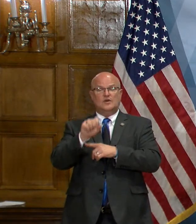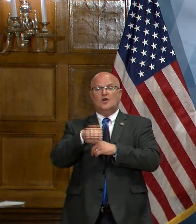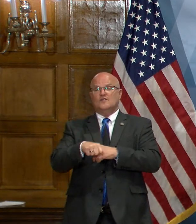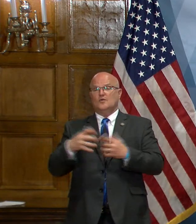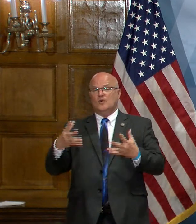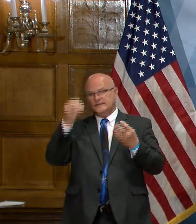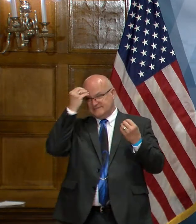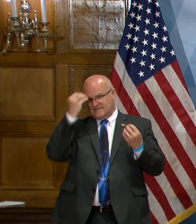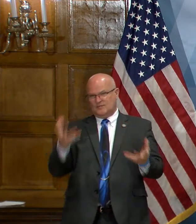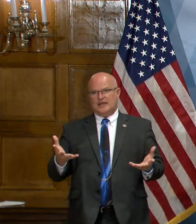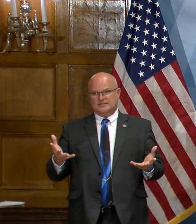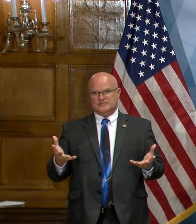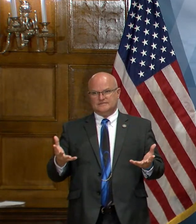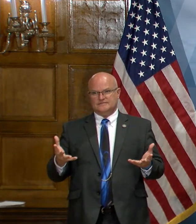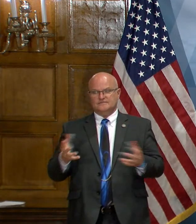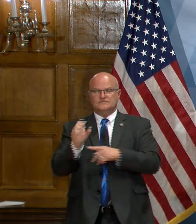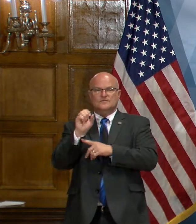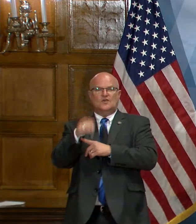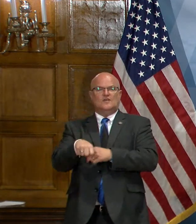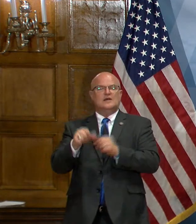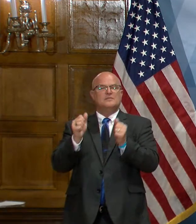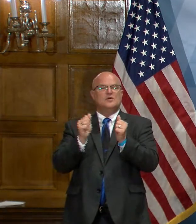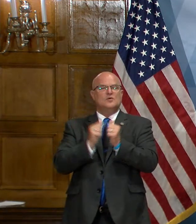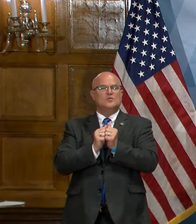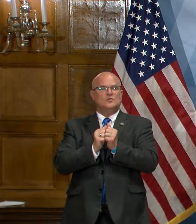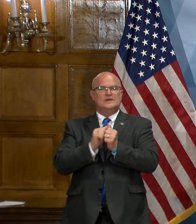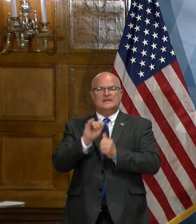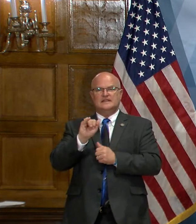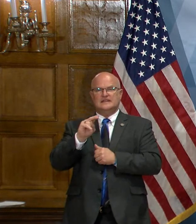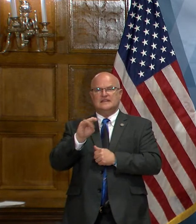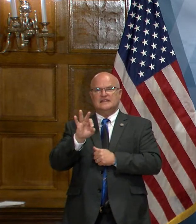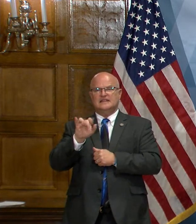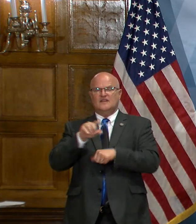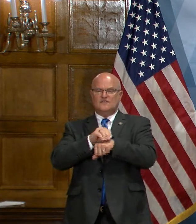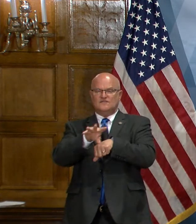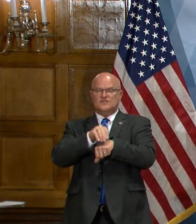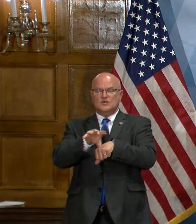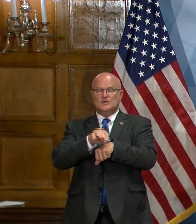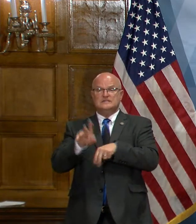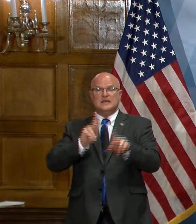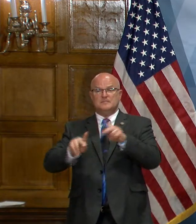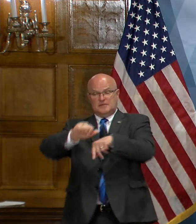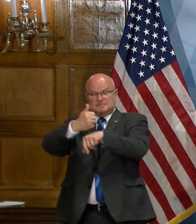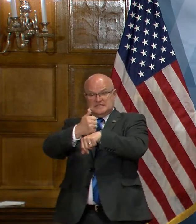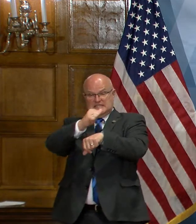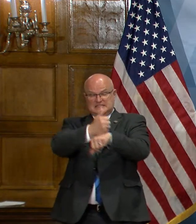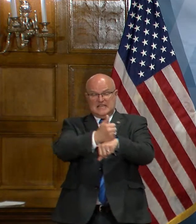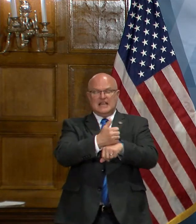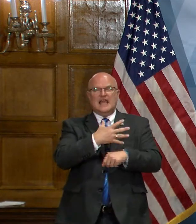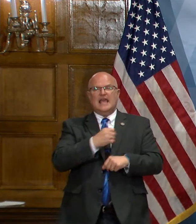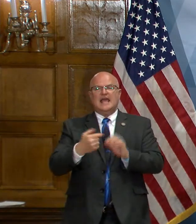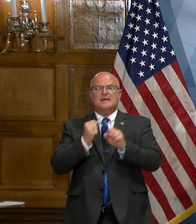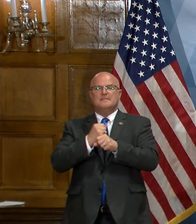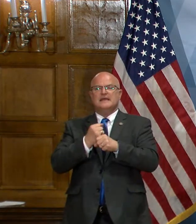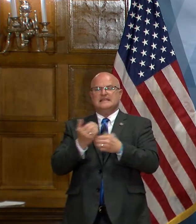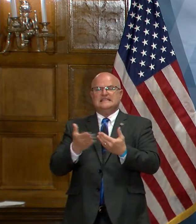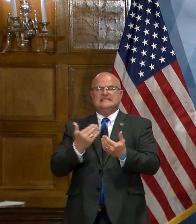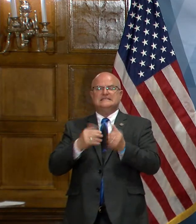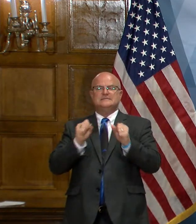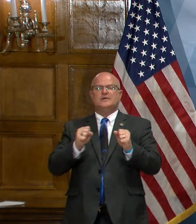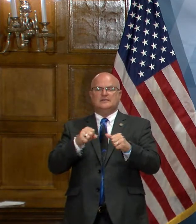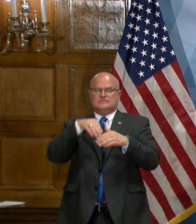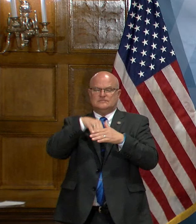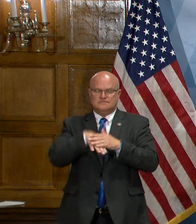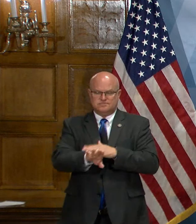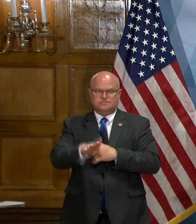it with information, you overcome it with influencers and with examples being set, and making it as convenient as